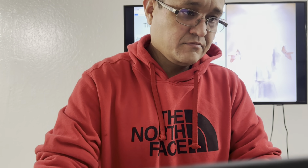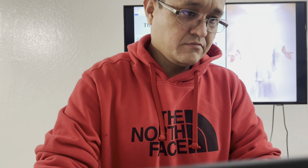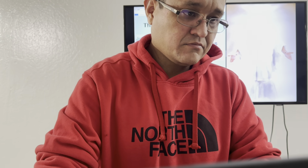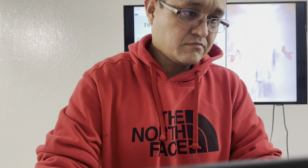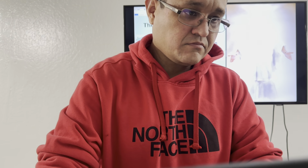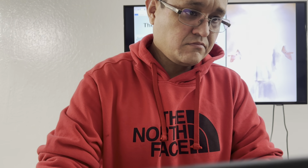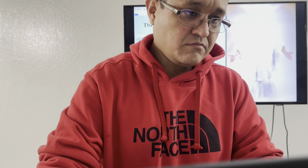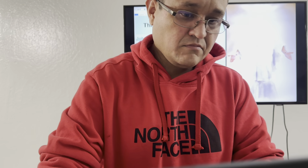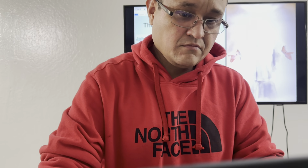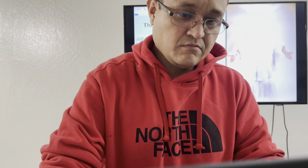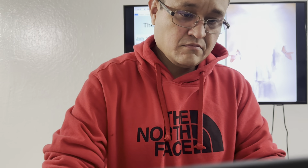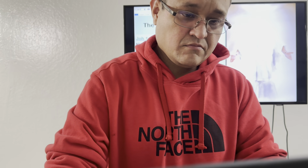Okay, beautiful, let's see.